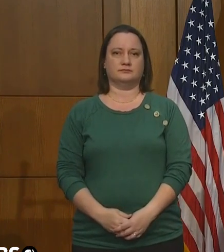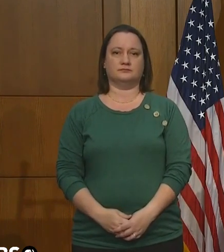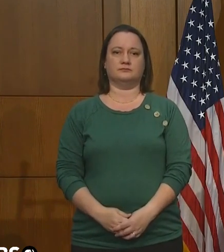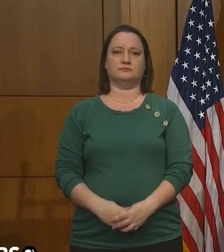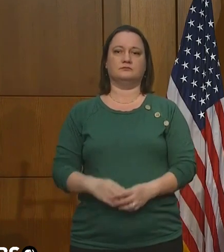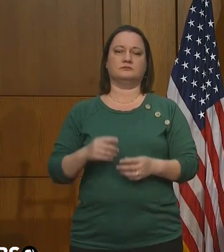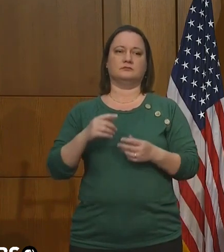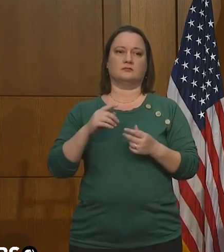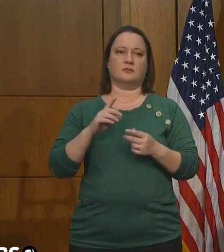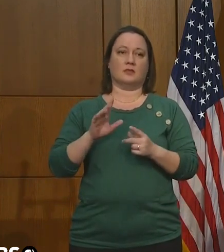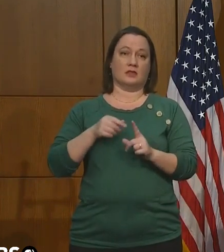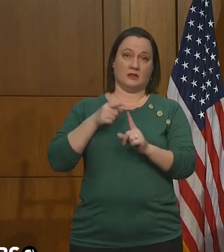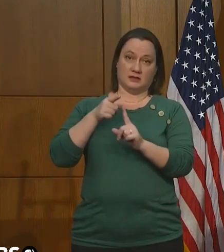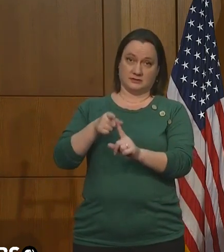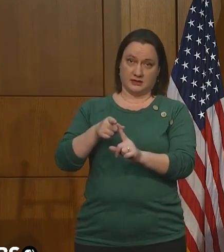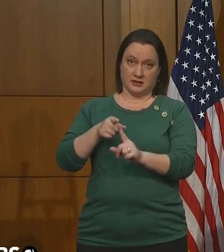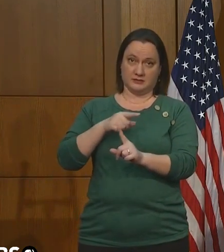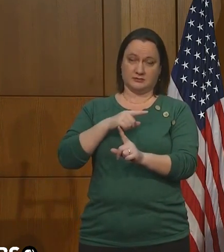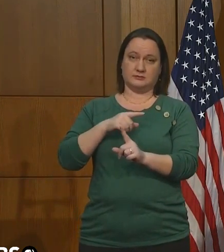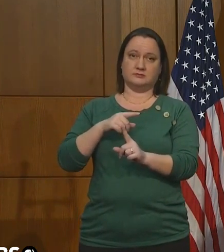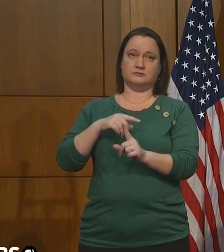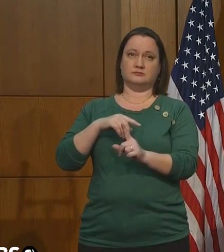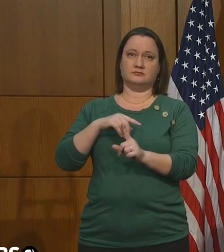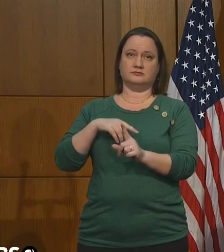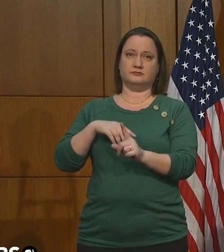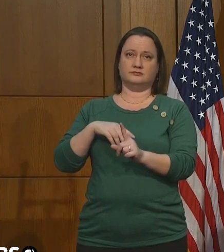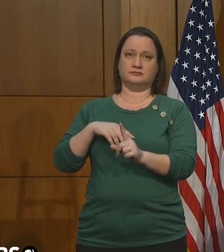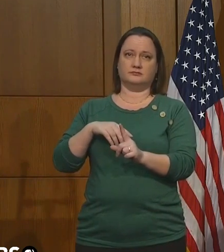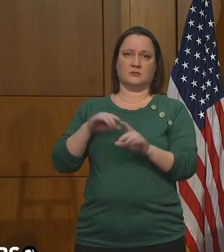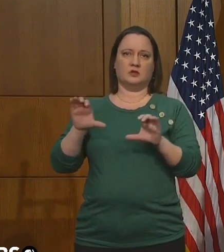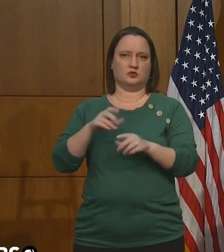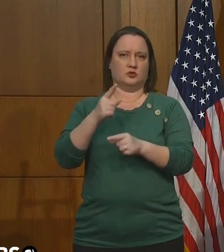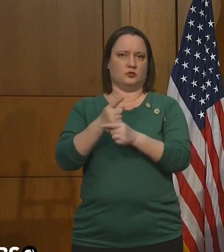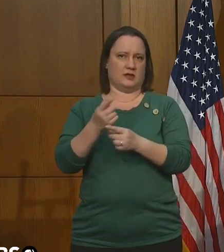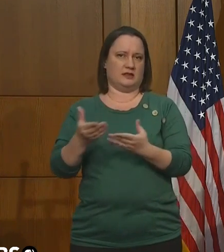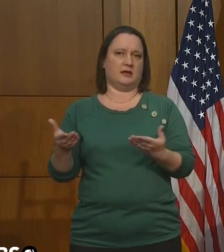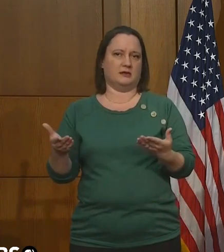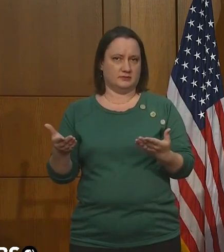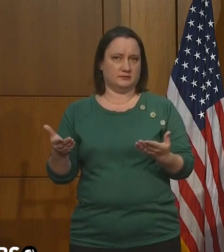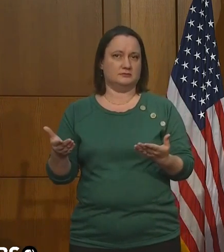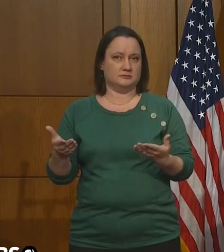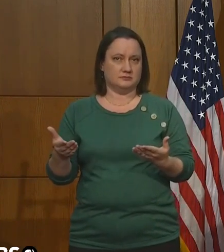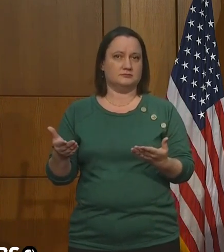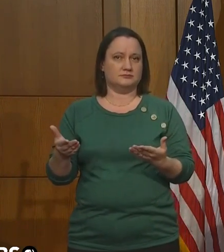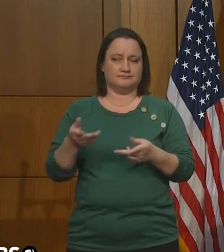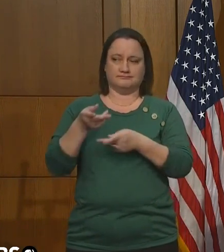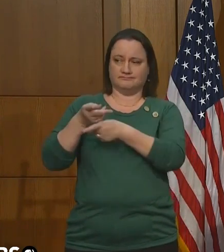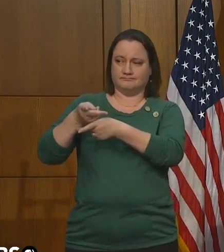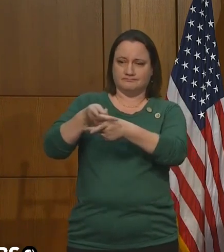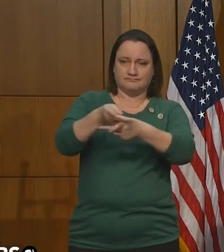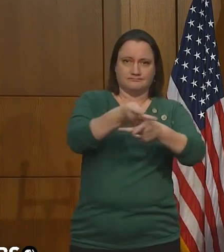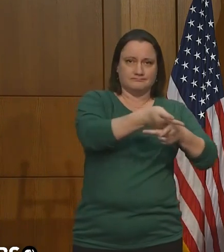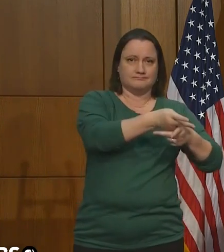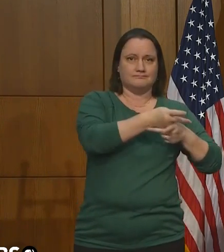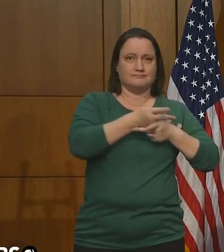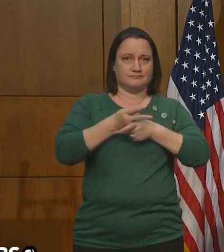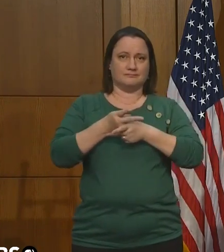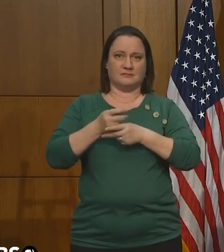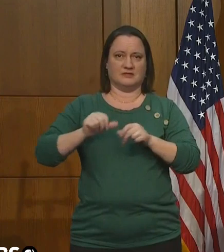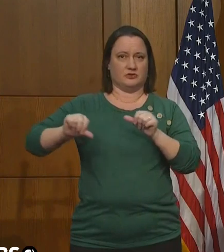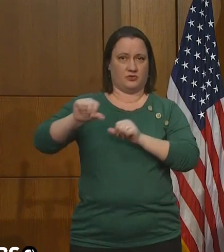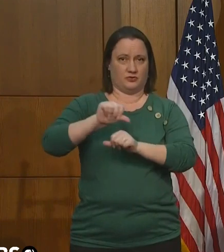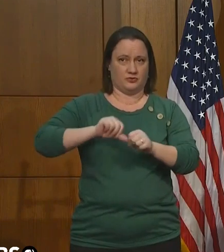the intent of this is to do the right thing and to take care of those around you. It's